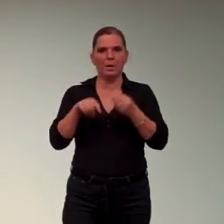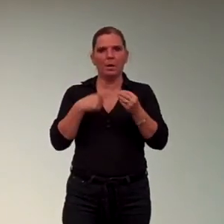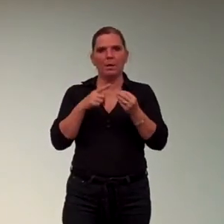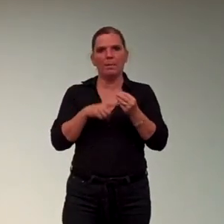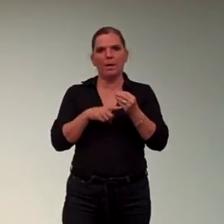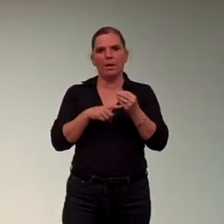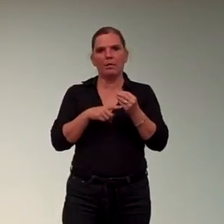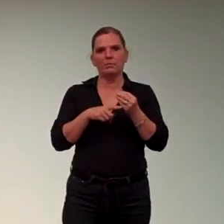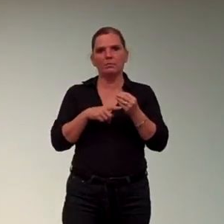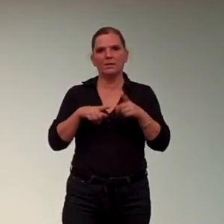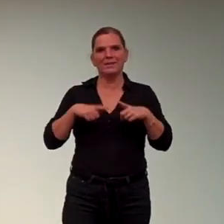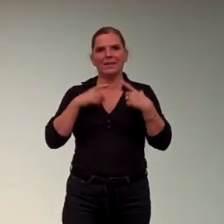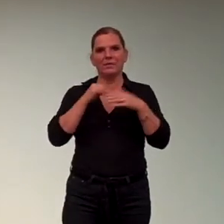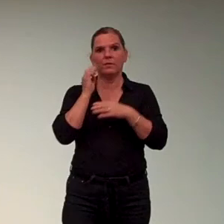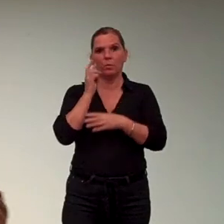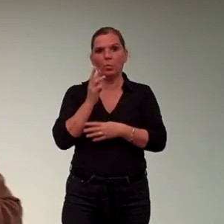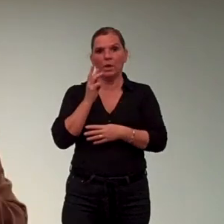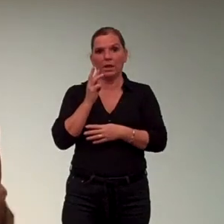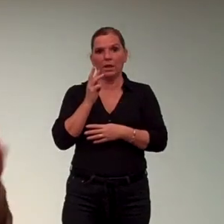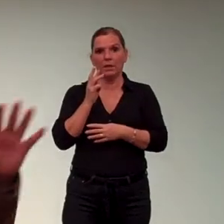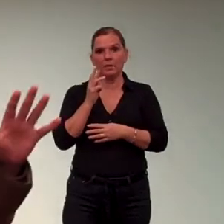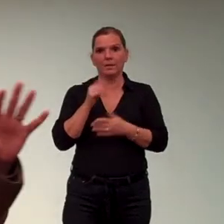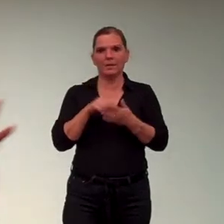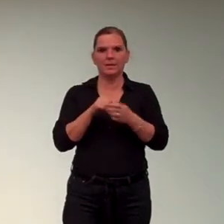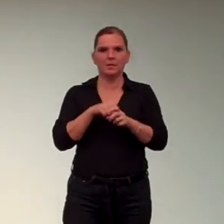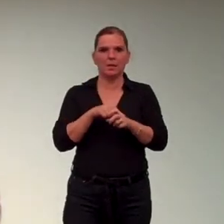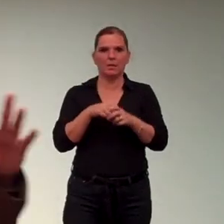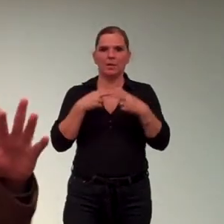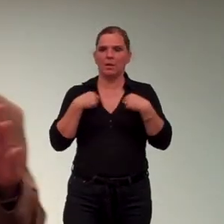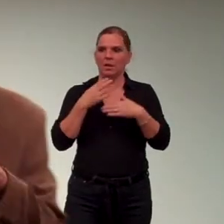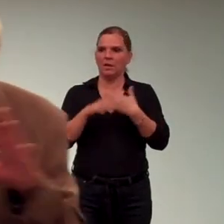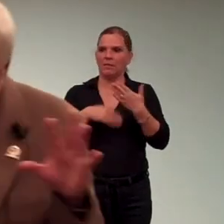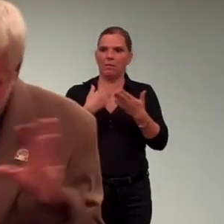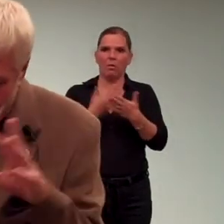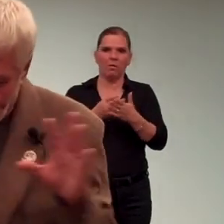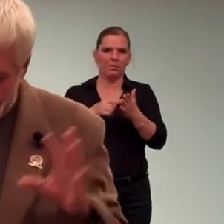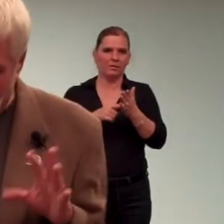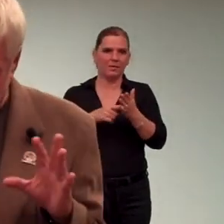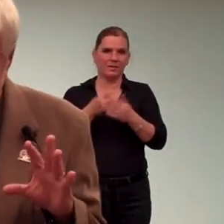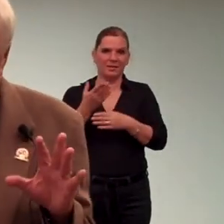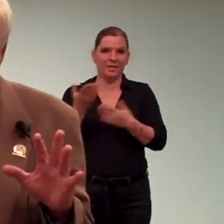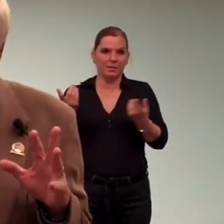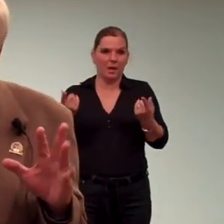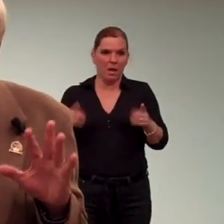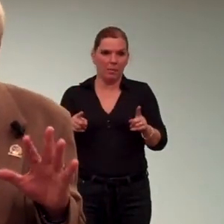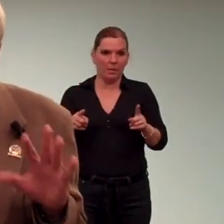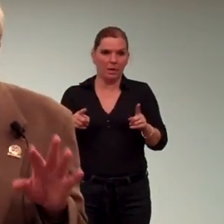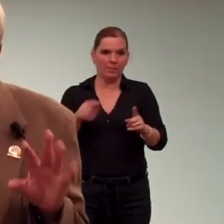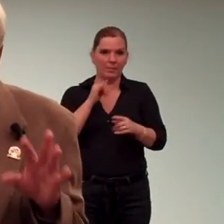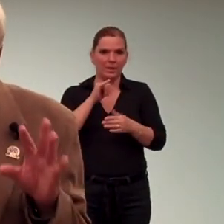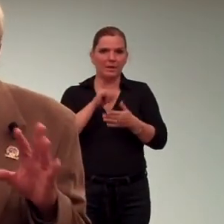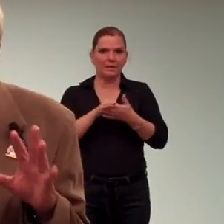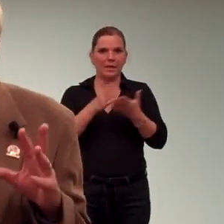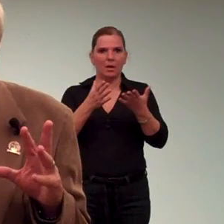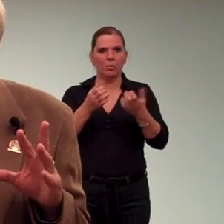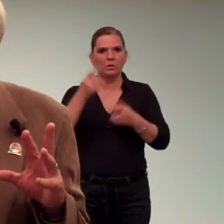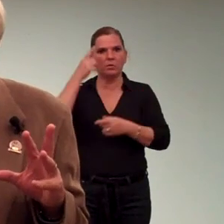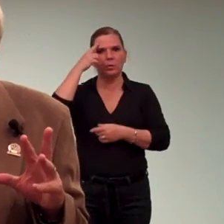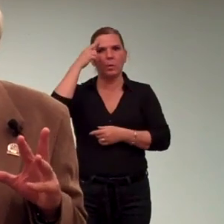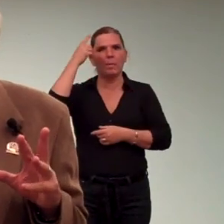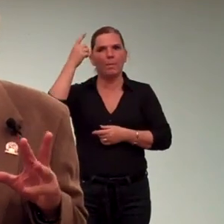about life in Wheeling in this time, when you have all of this stuff going on, is I want you to